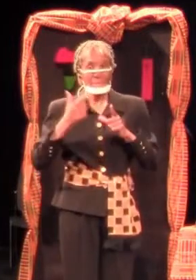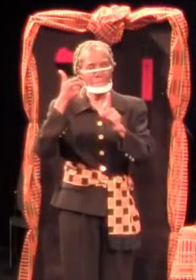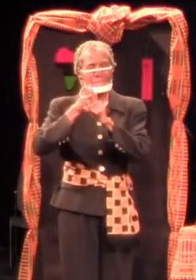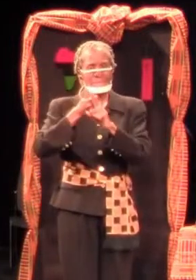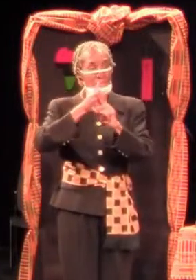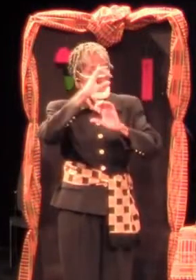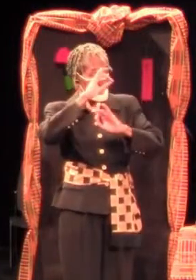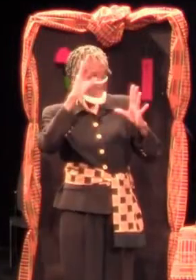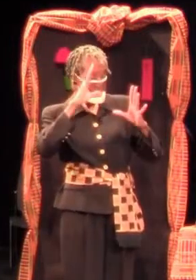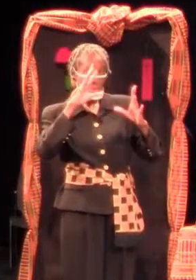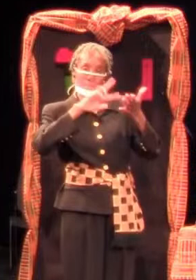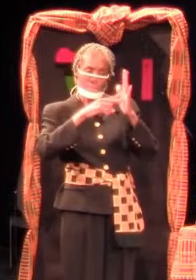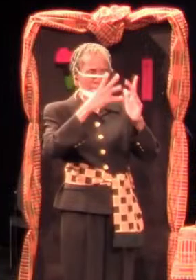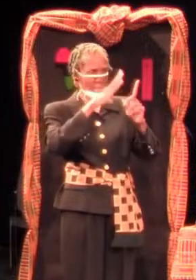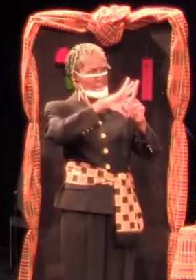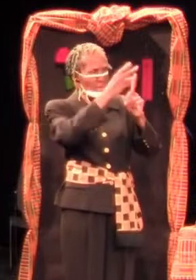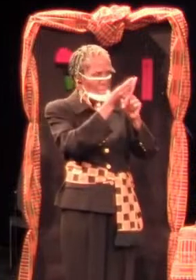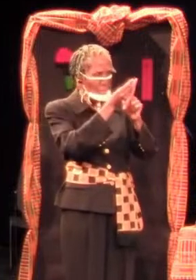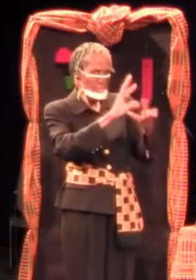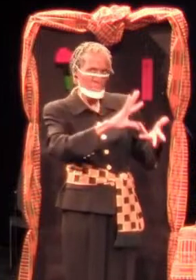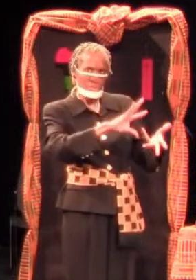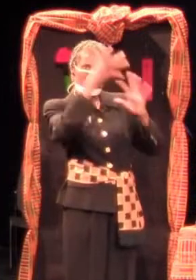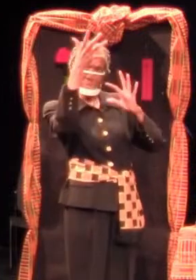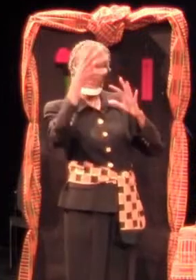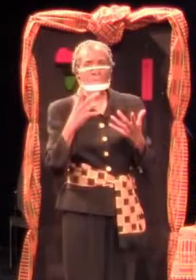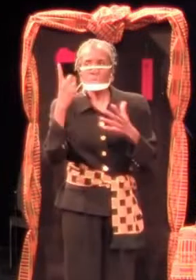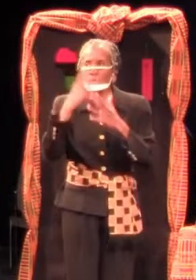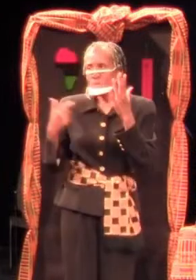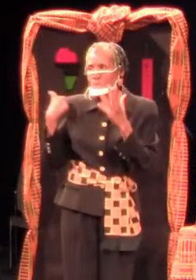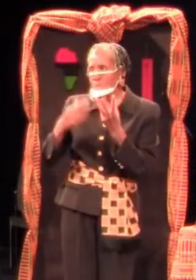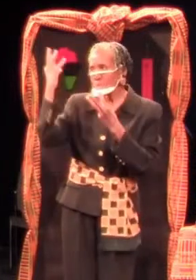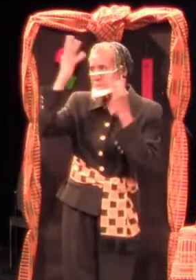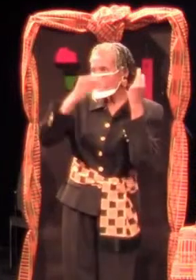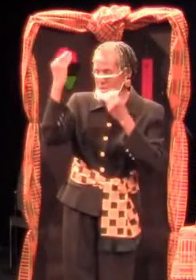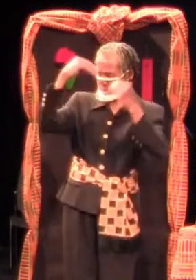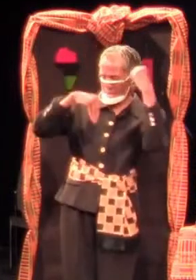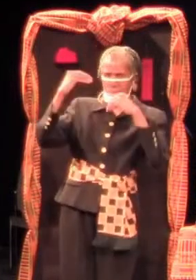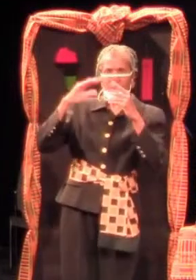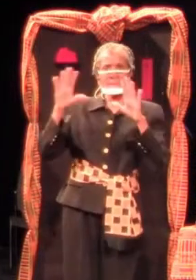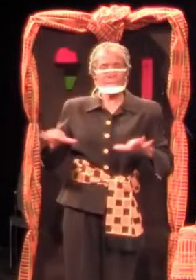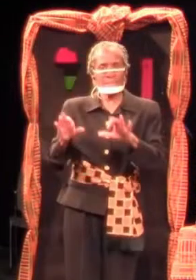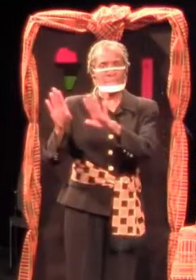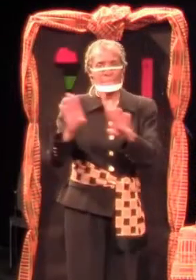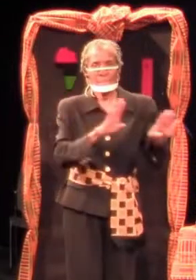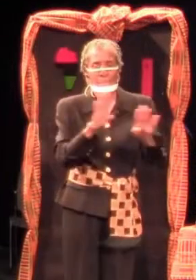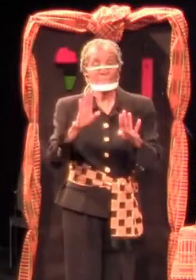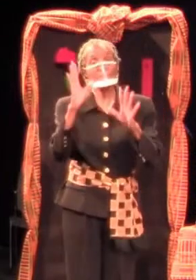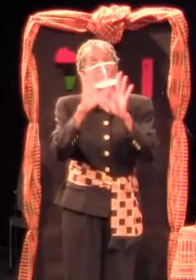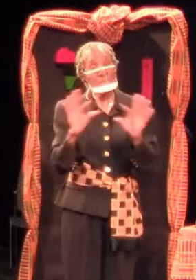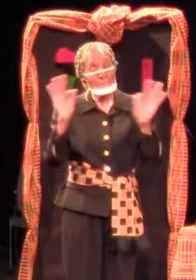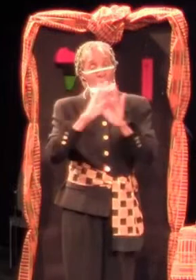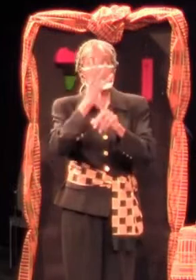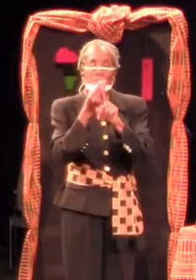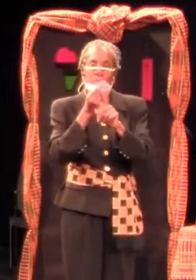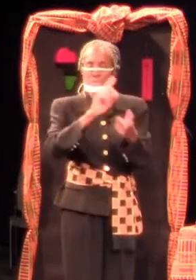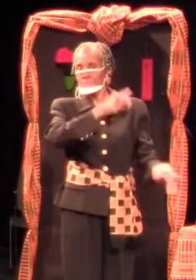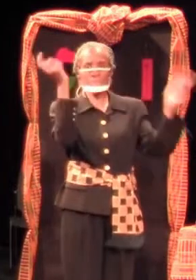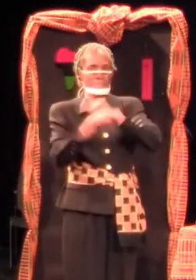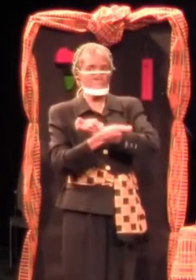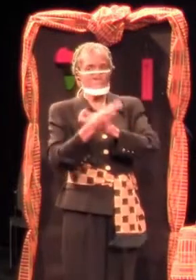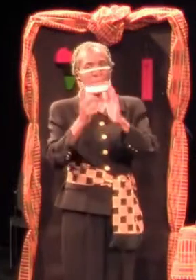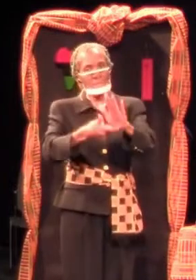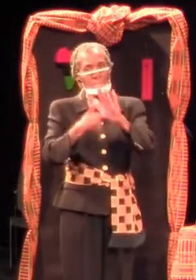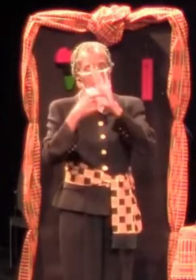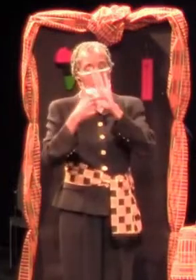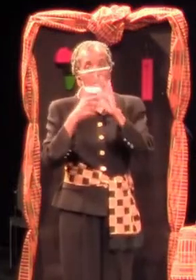crisis, views and values, what we think and how we act. A cultural revolution was necessary. Dr.